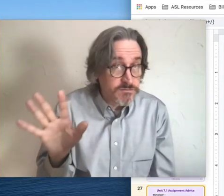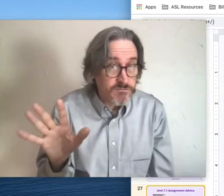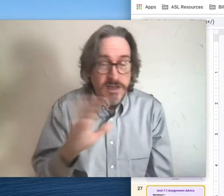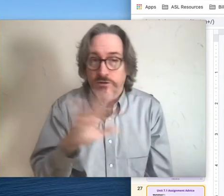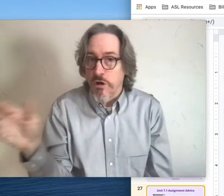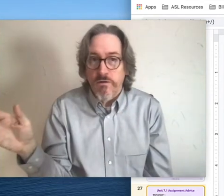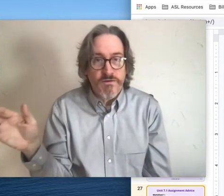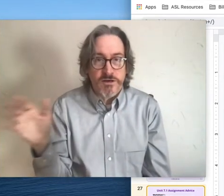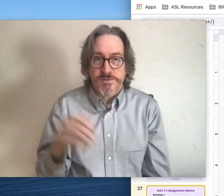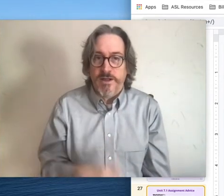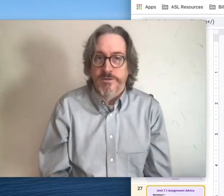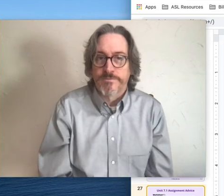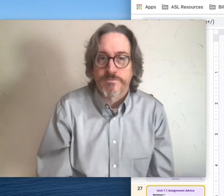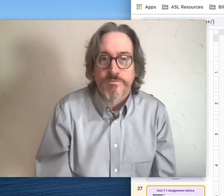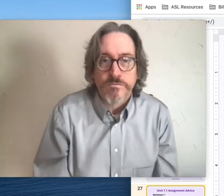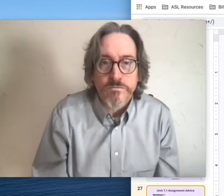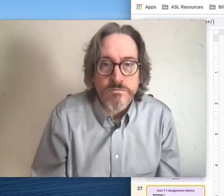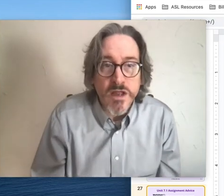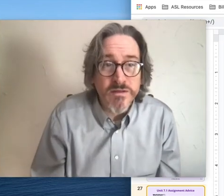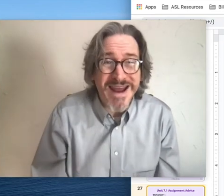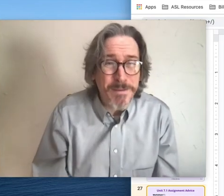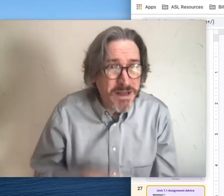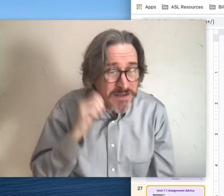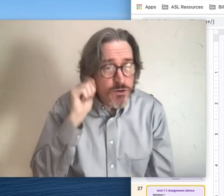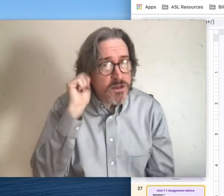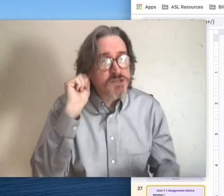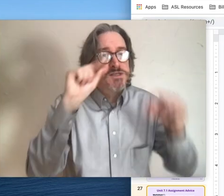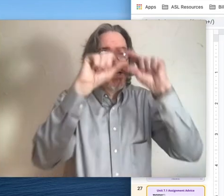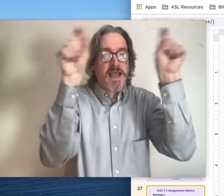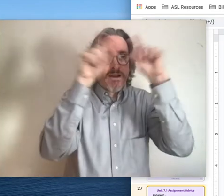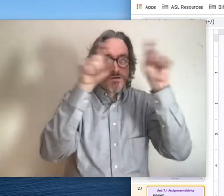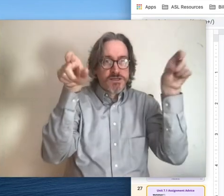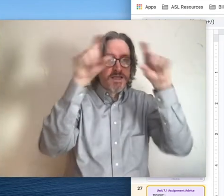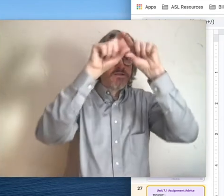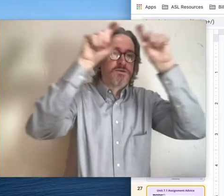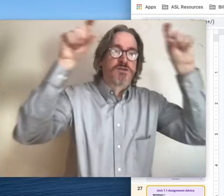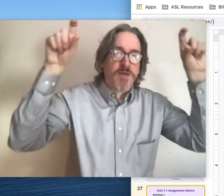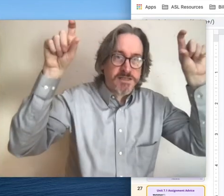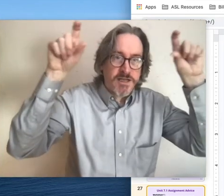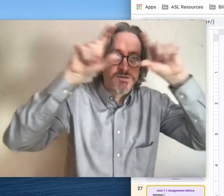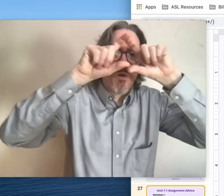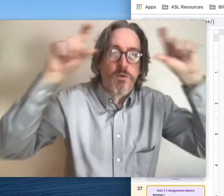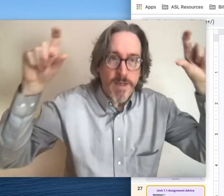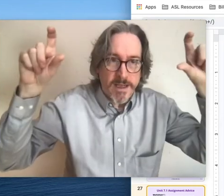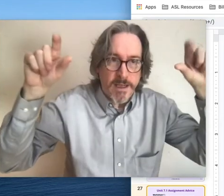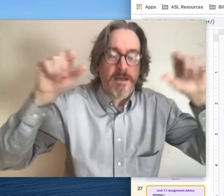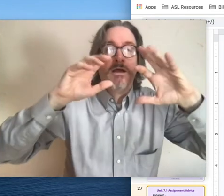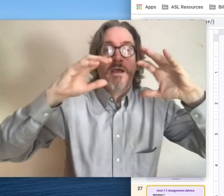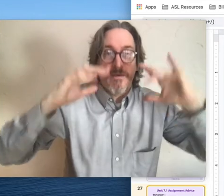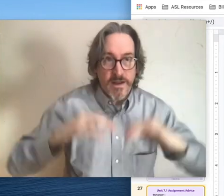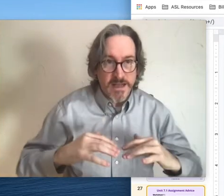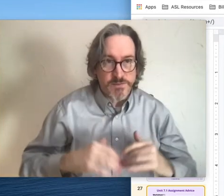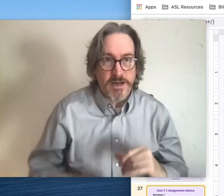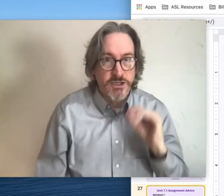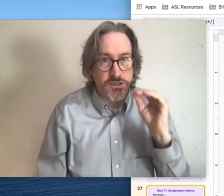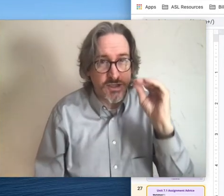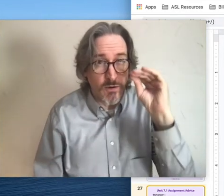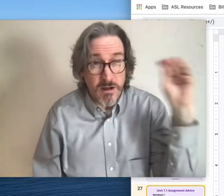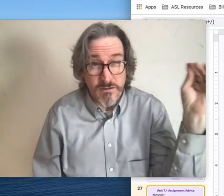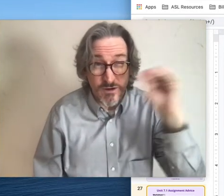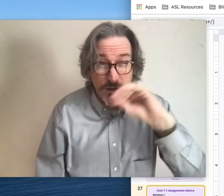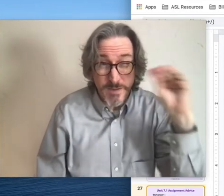3/4, right? They're all finger spelled. And I believe you also are seeing headers, like here's the rest, here's what we're making, and then